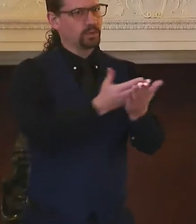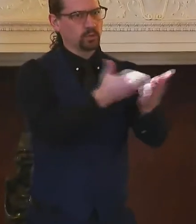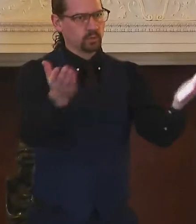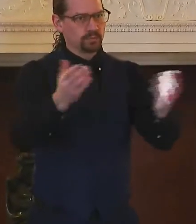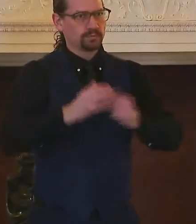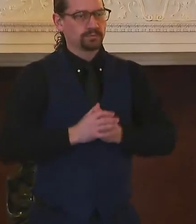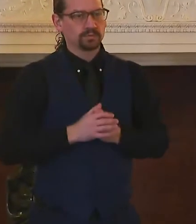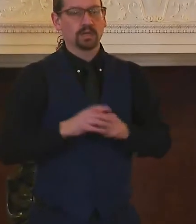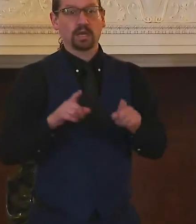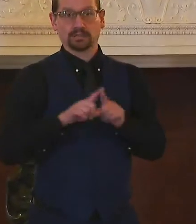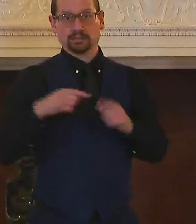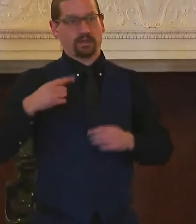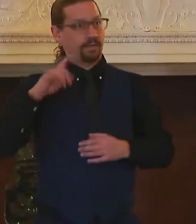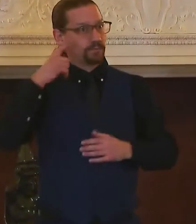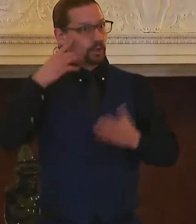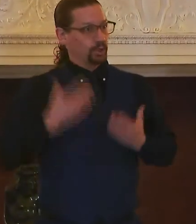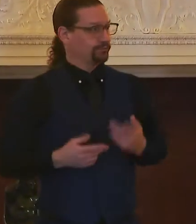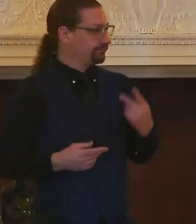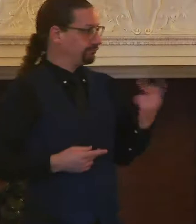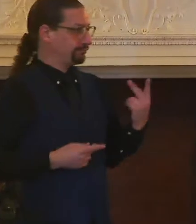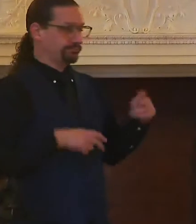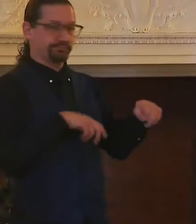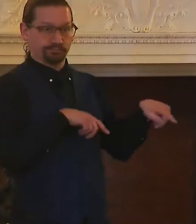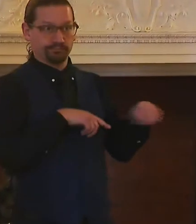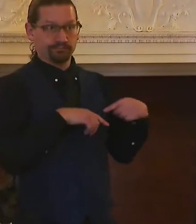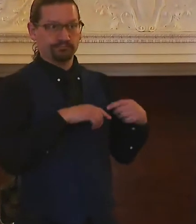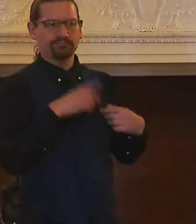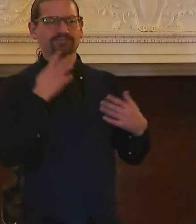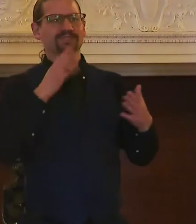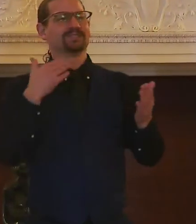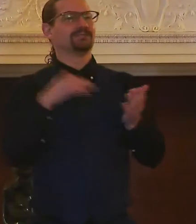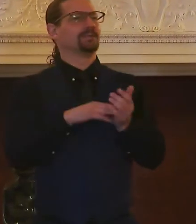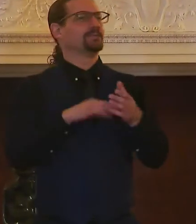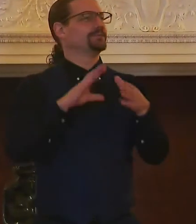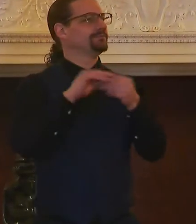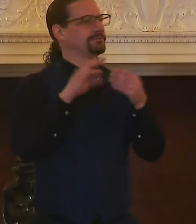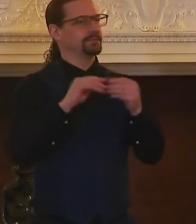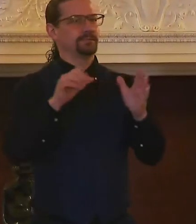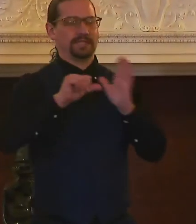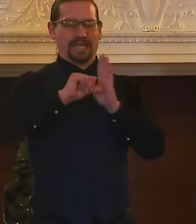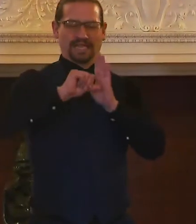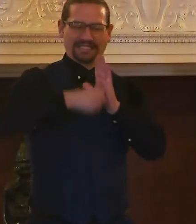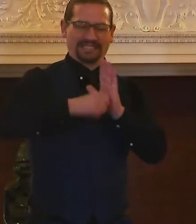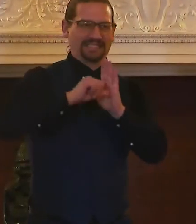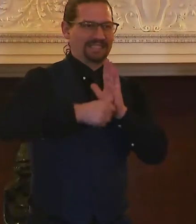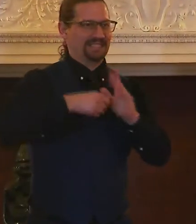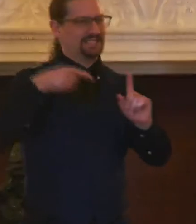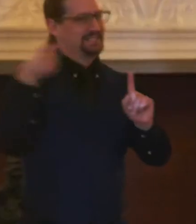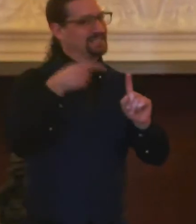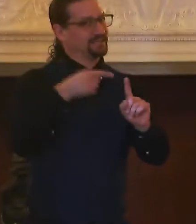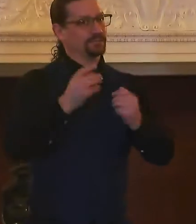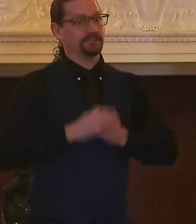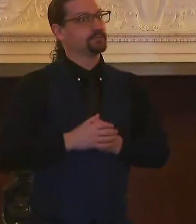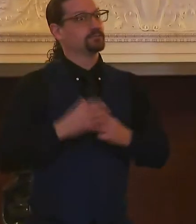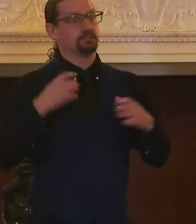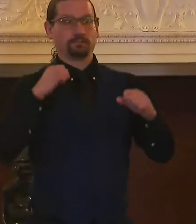have emphasized repeatedly, the best way to combat the spread of the virus, of the